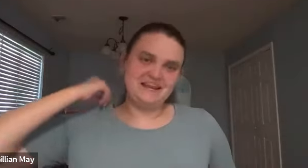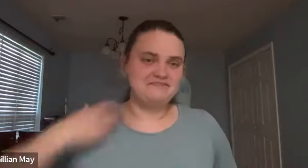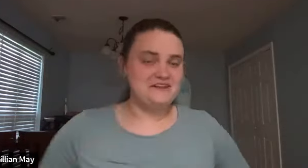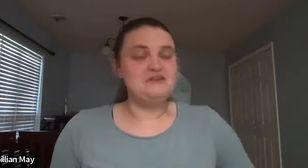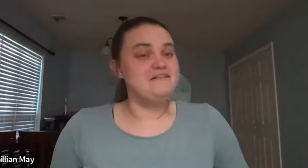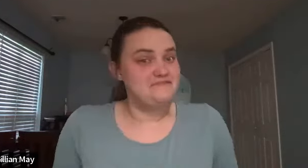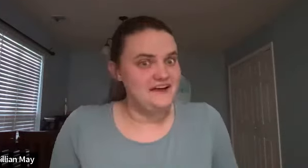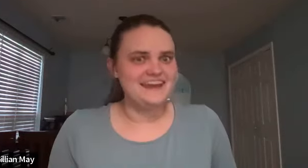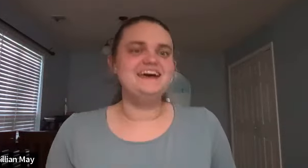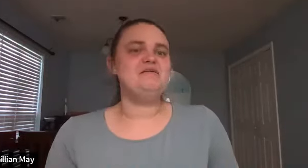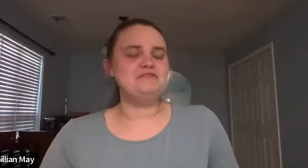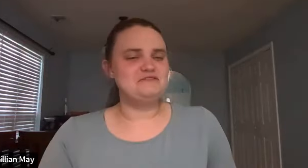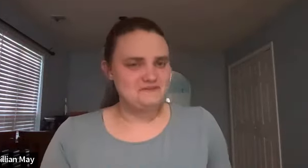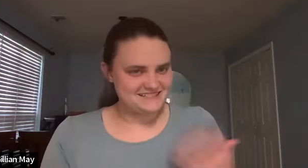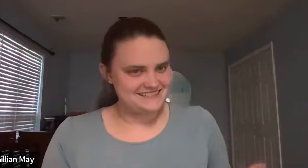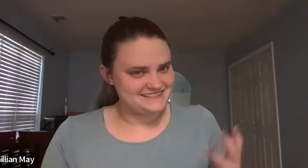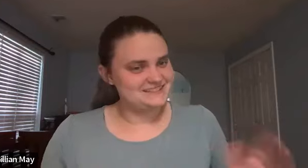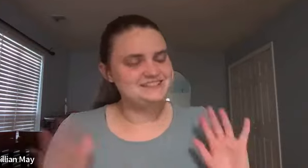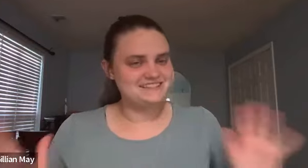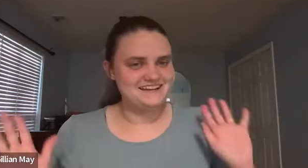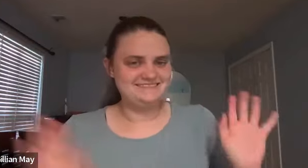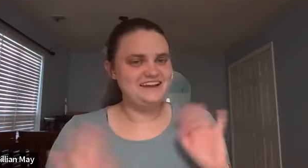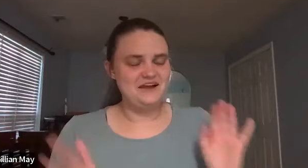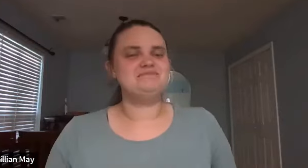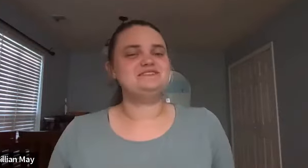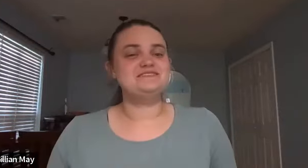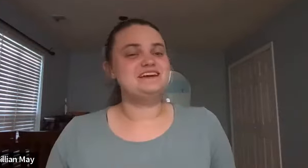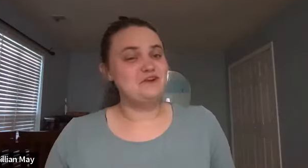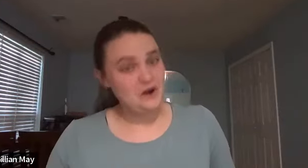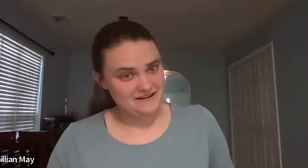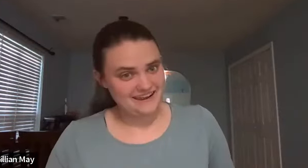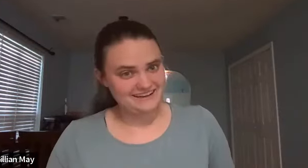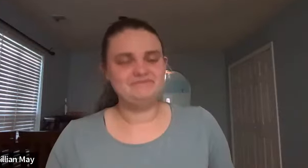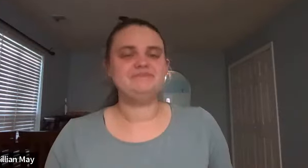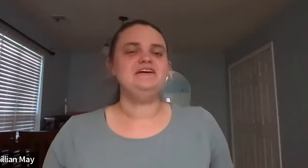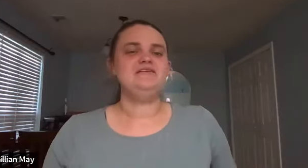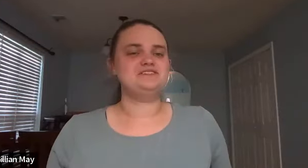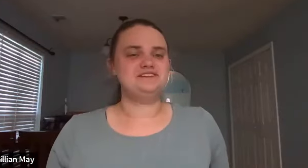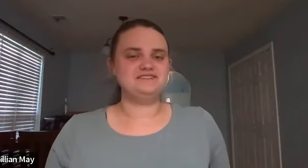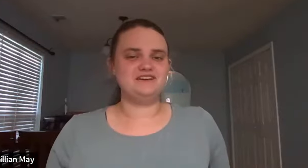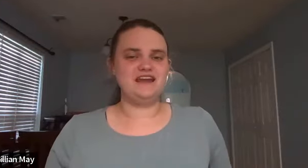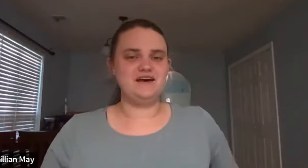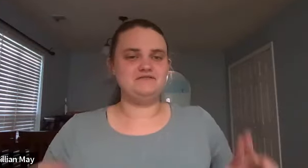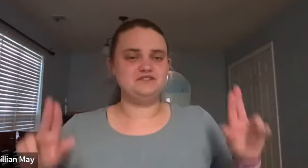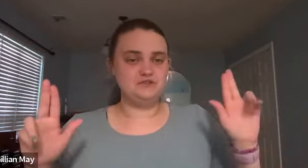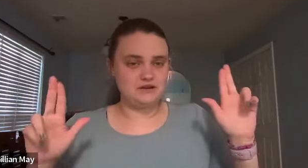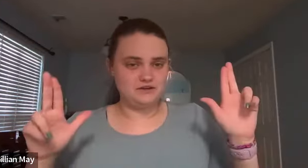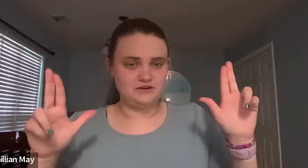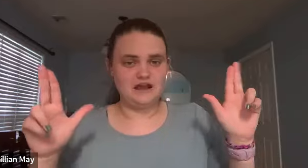not fun. They're not fun, but they're fun ones to sign. So the sign for hurricane, what you're going to do is you're going to have